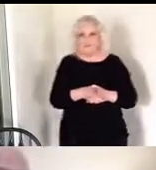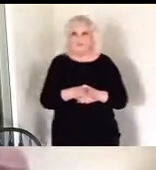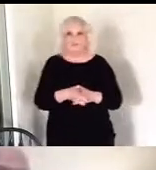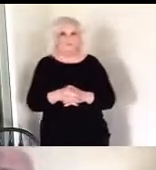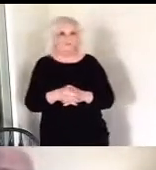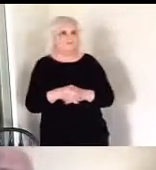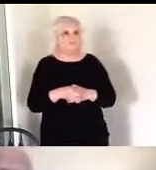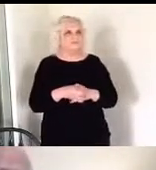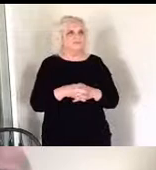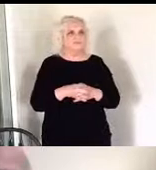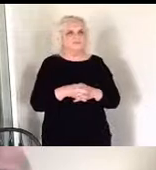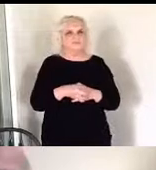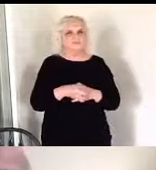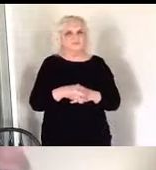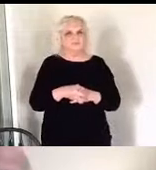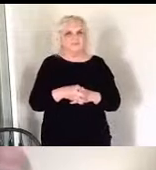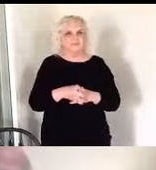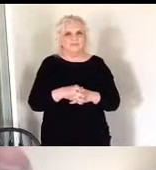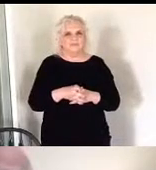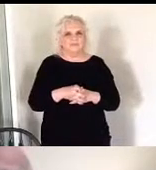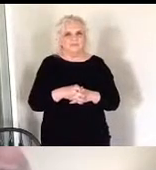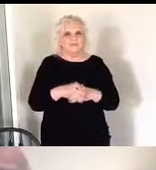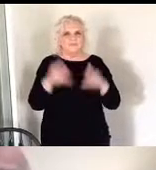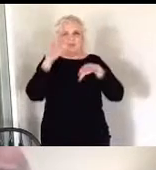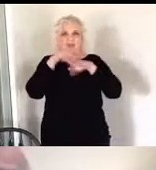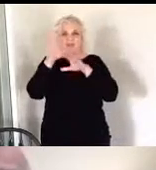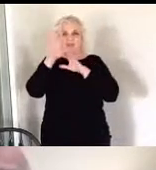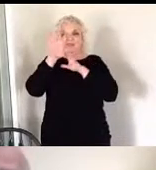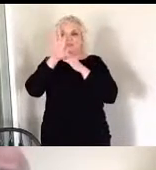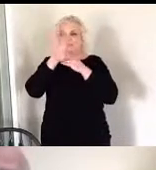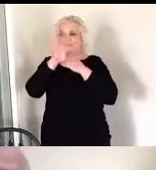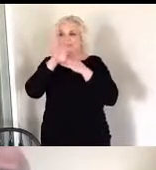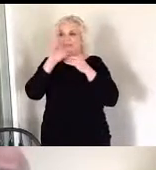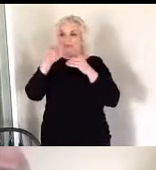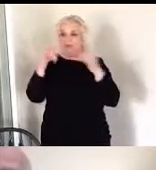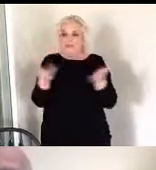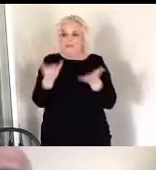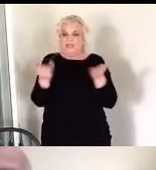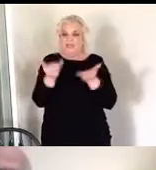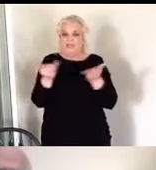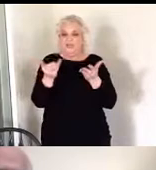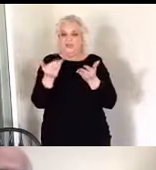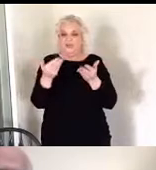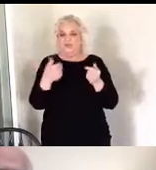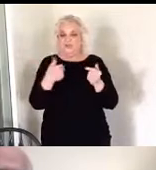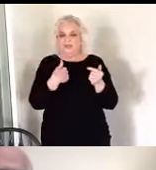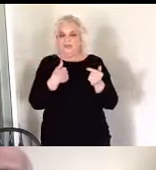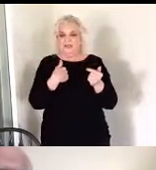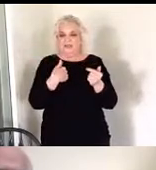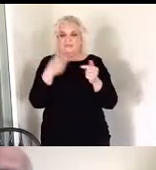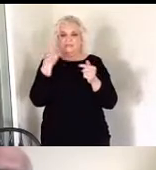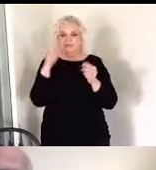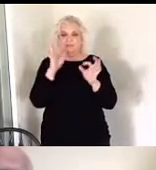here, everything looks fine. So I'm not sure what, Maybe Millie has her white light set up too much, her white